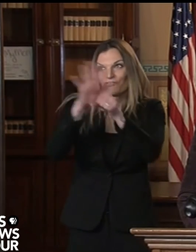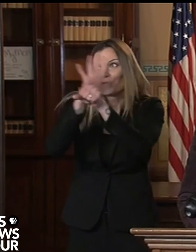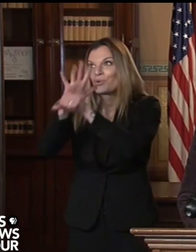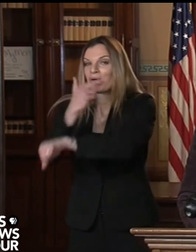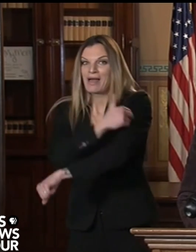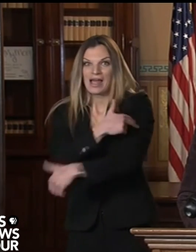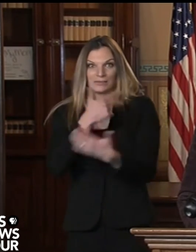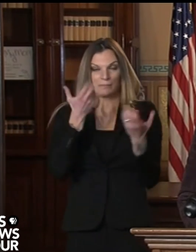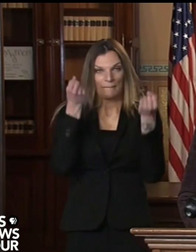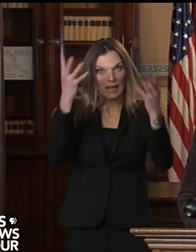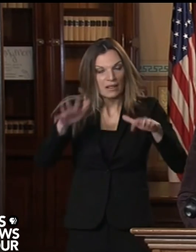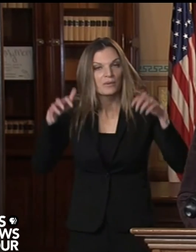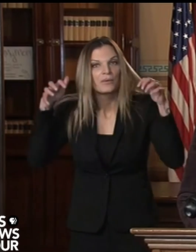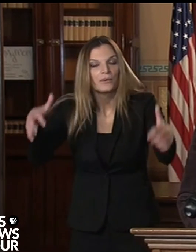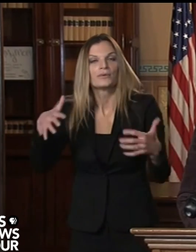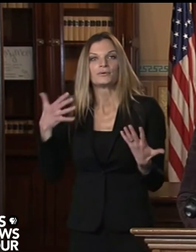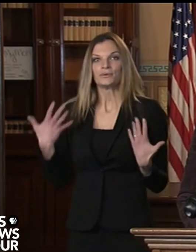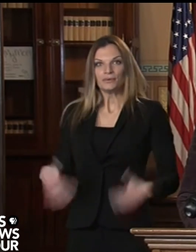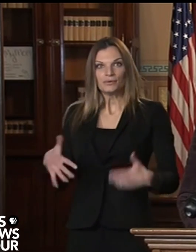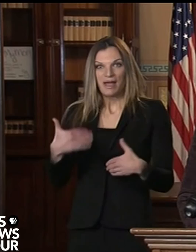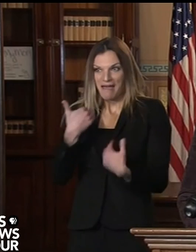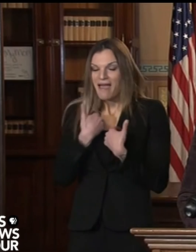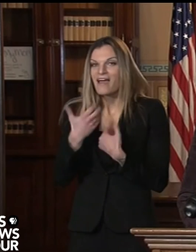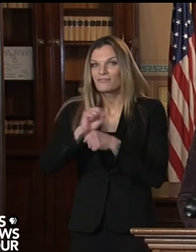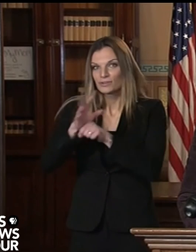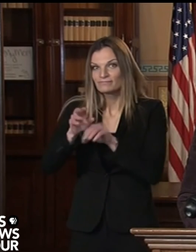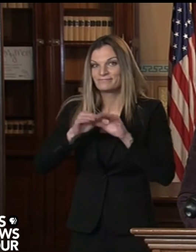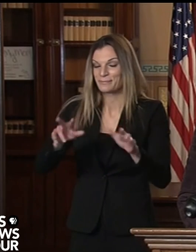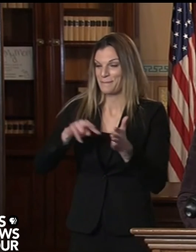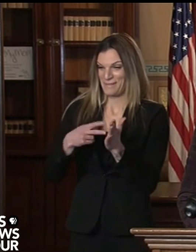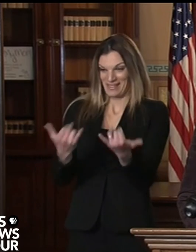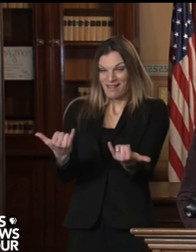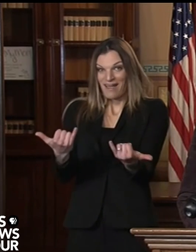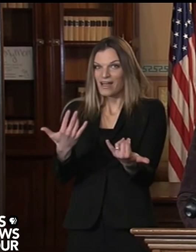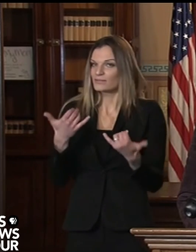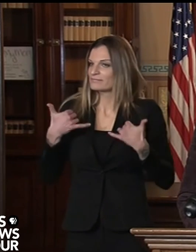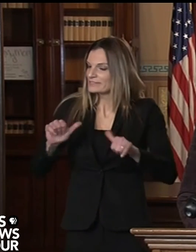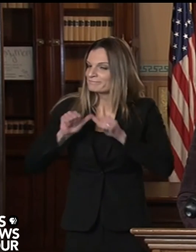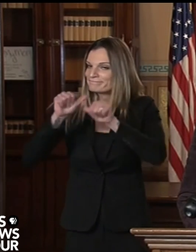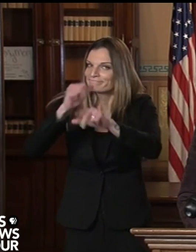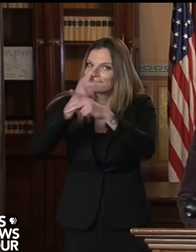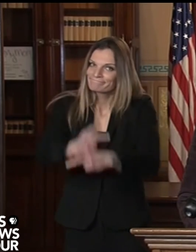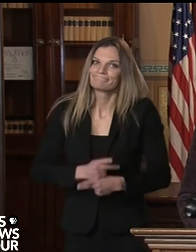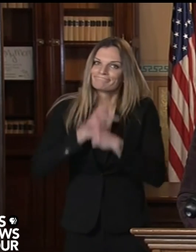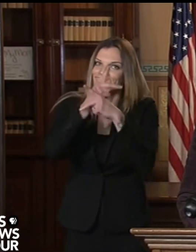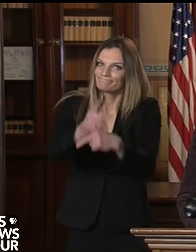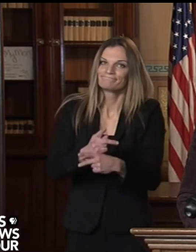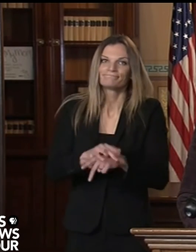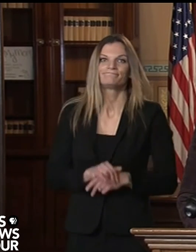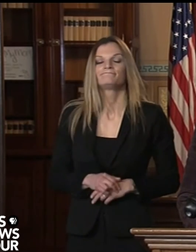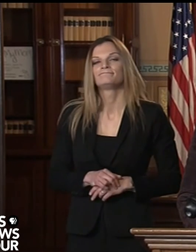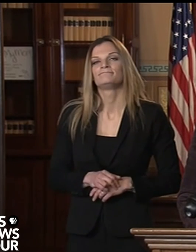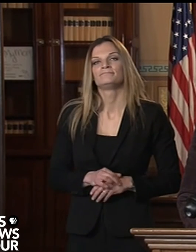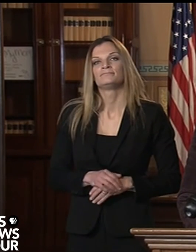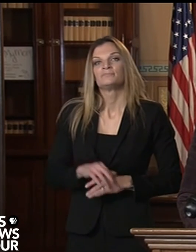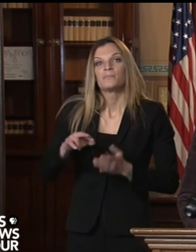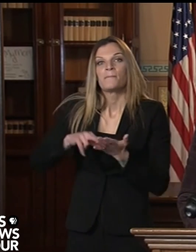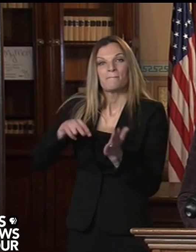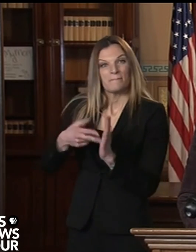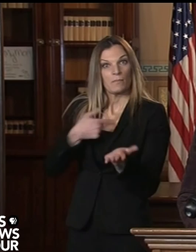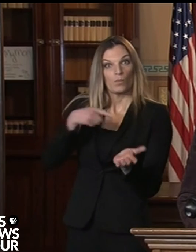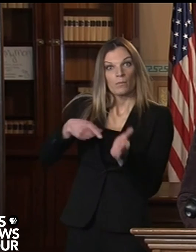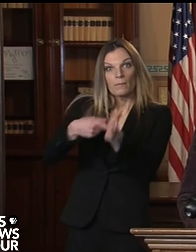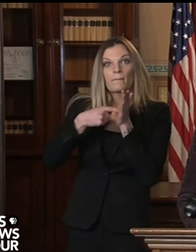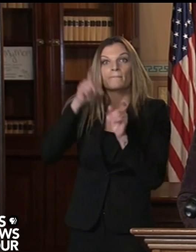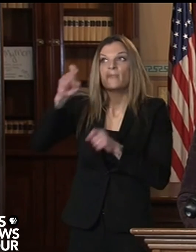day. We must continue to work together to protect each other. As I've said before, we don't need an epidemic order to